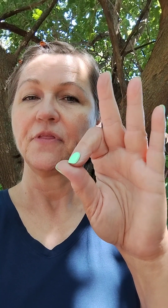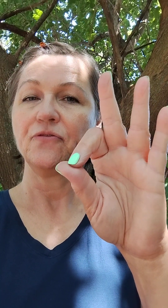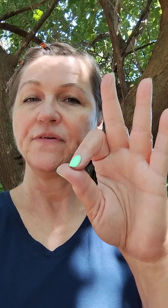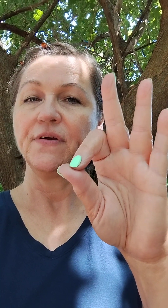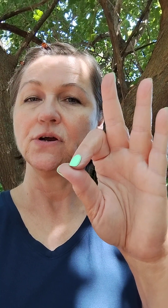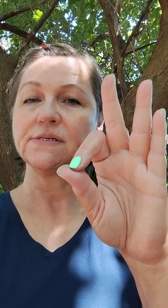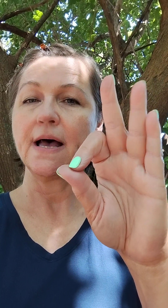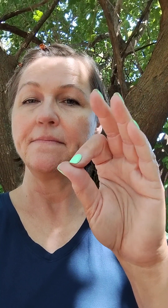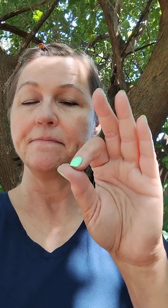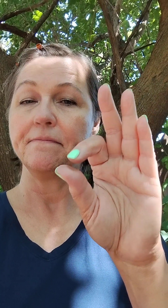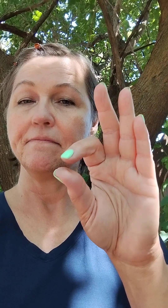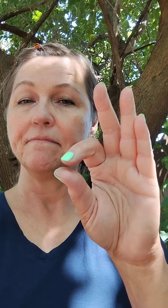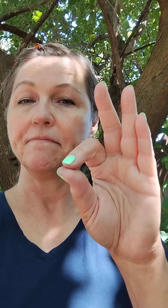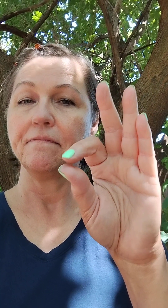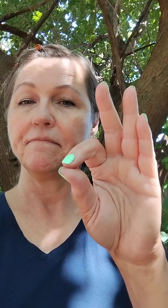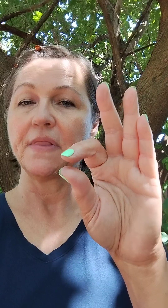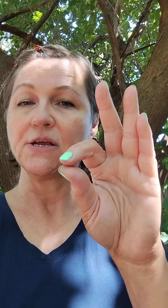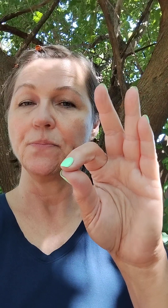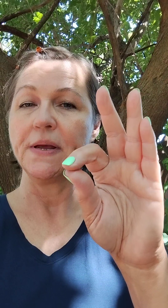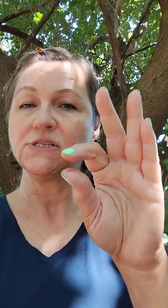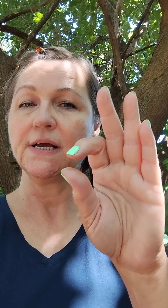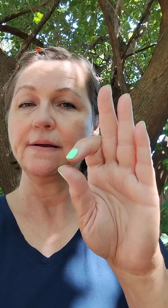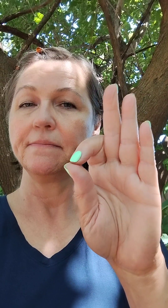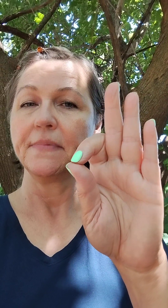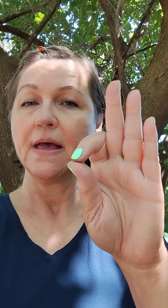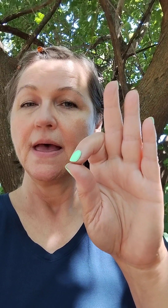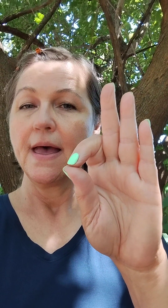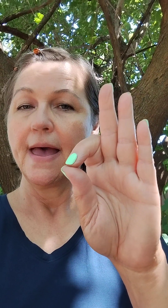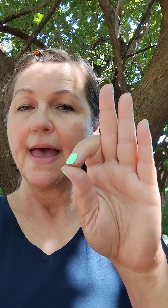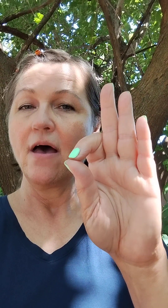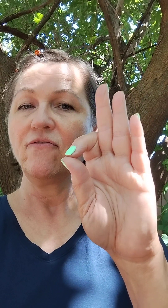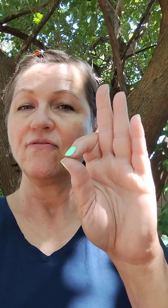3 fingers up, like you're pinching. F.